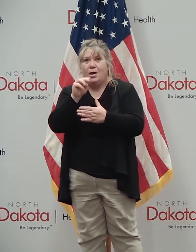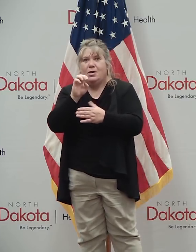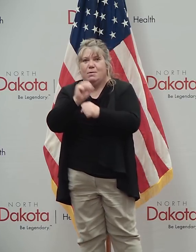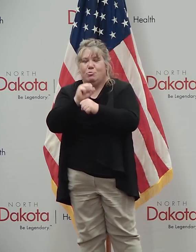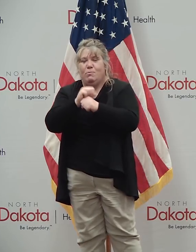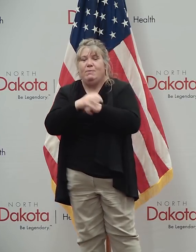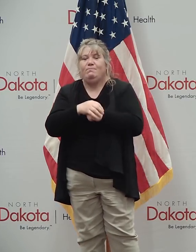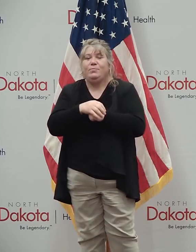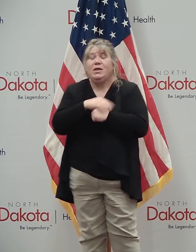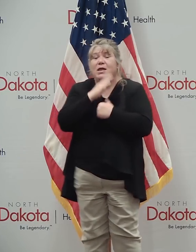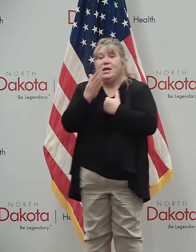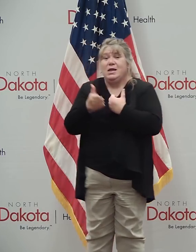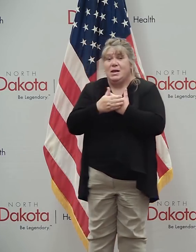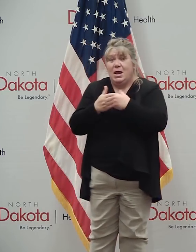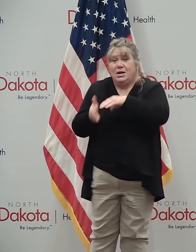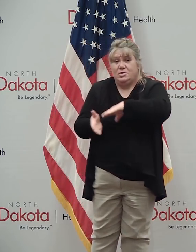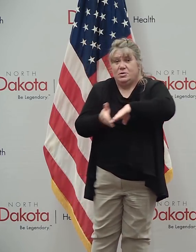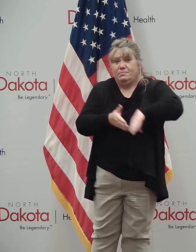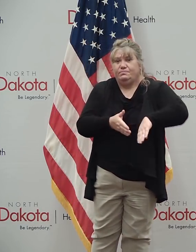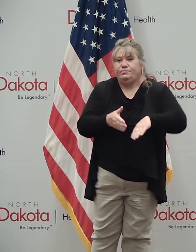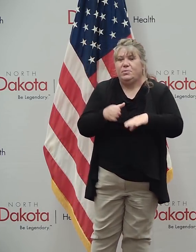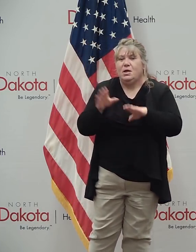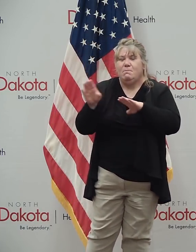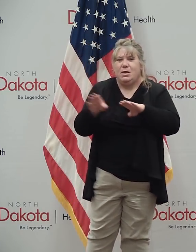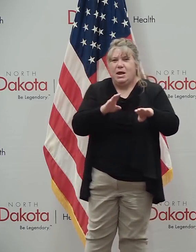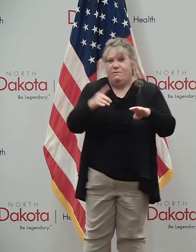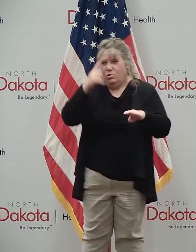Next topic is behavioral health.